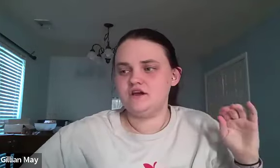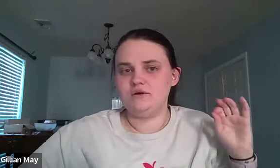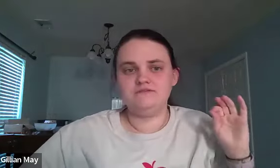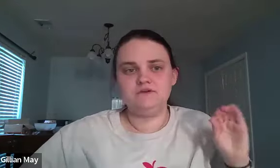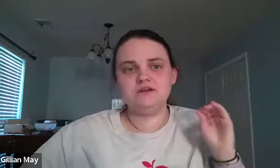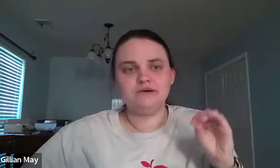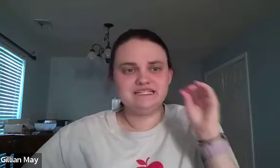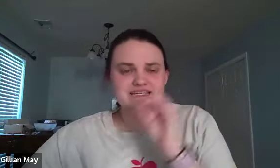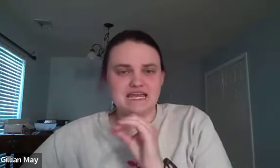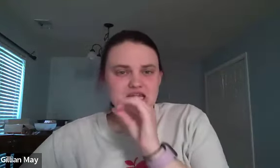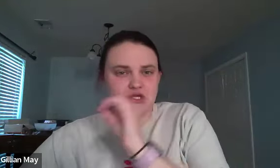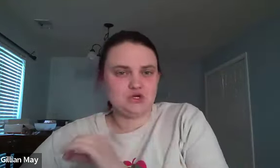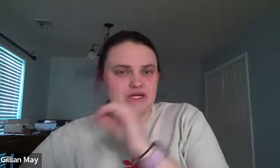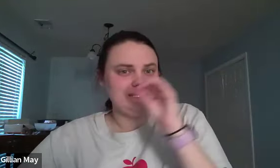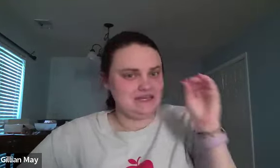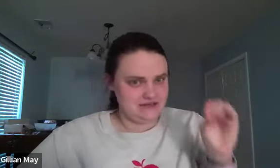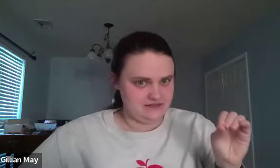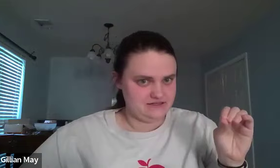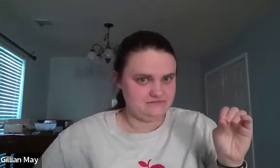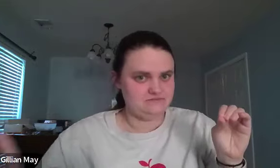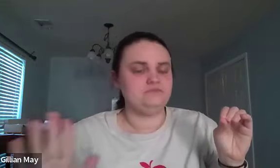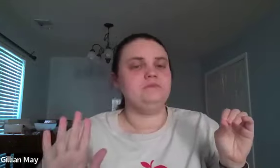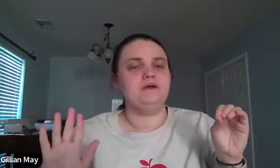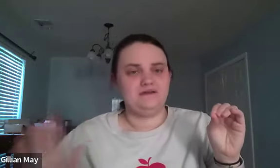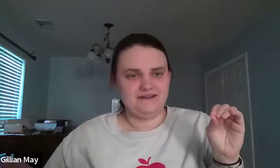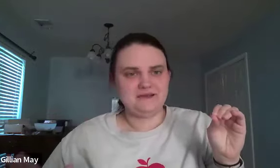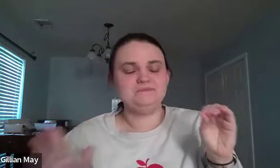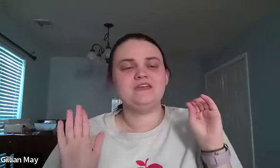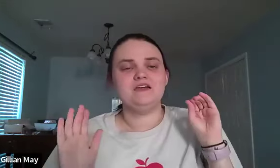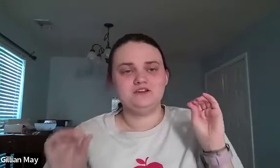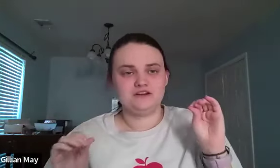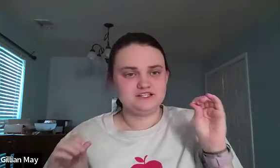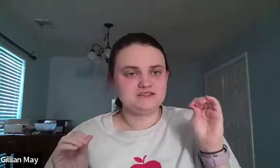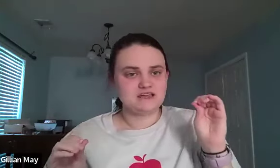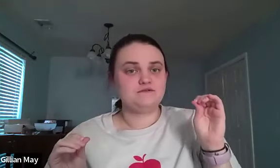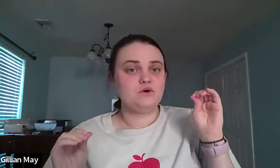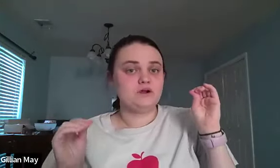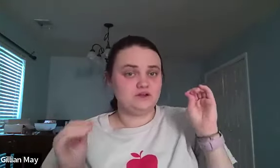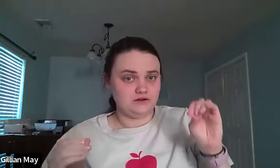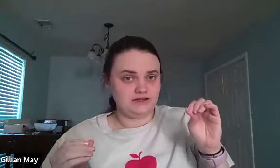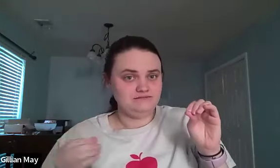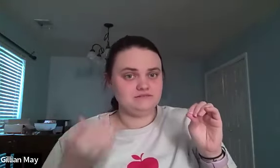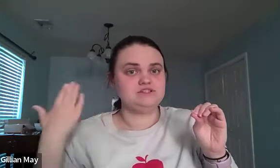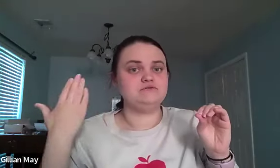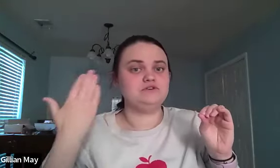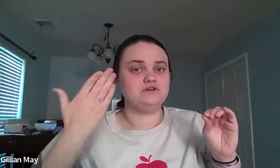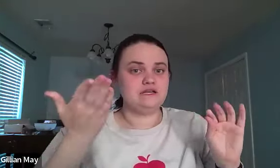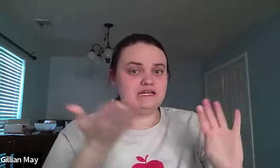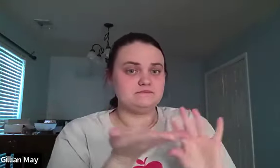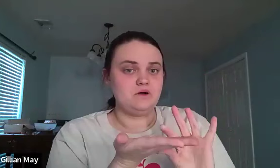So, if you were going to say good night, all right, you're going to do the sign for good. So, good is